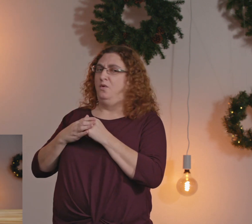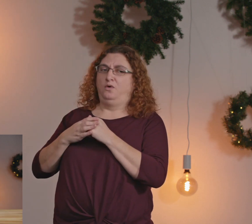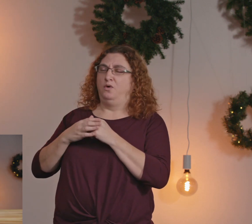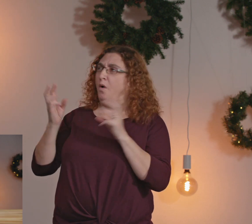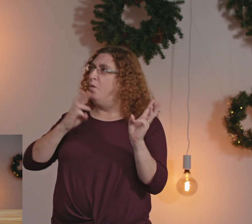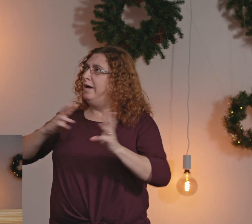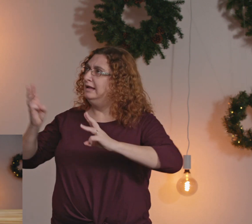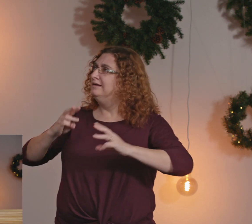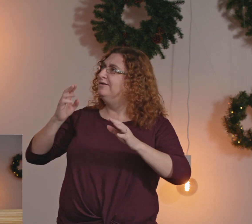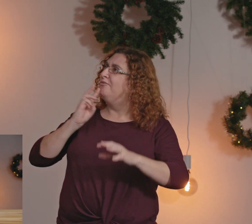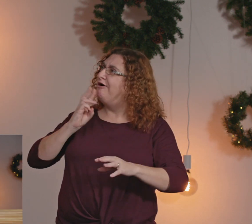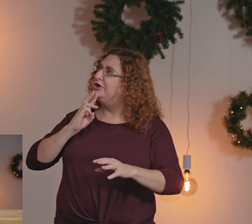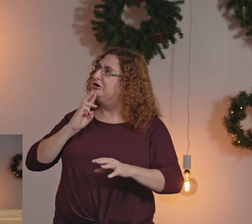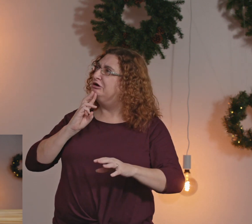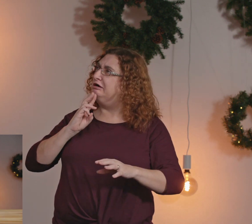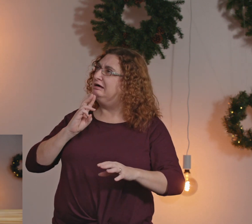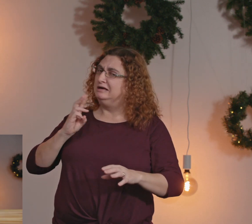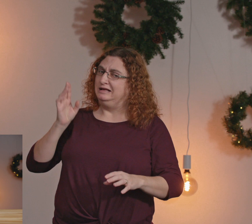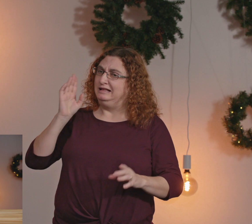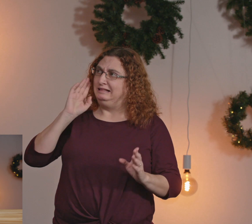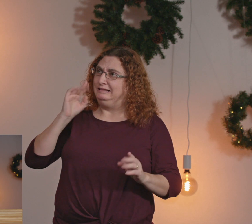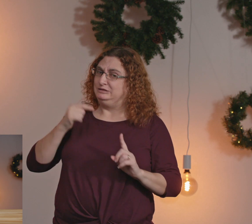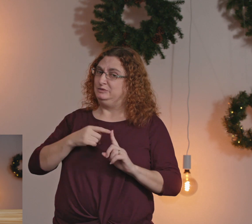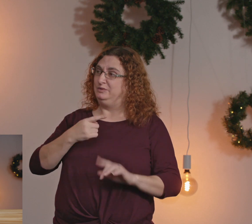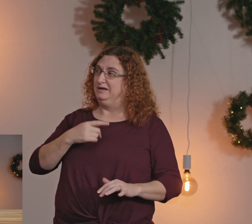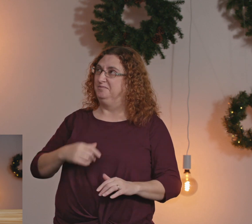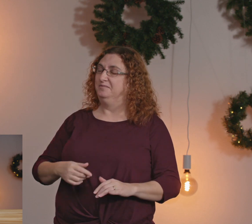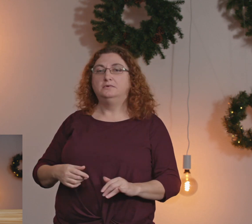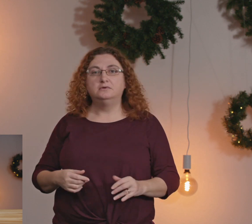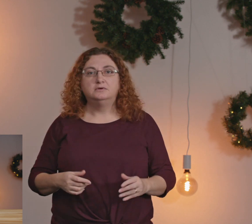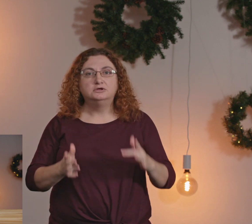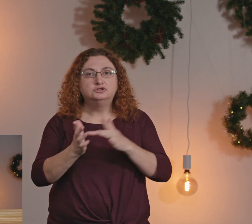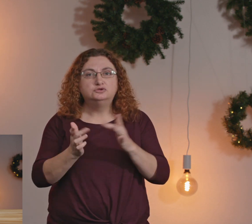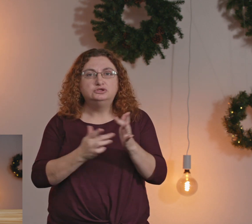Well, they didn't have faith. Jesus pointed it out. Where's your faith? What faith in what?